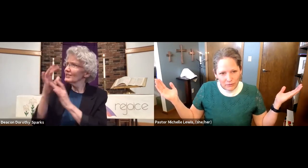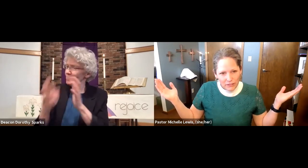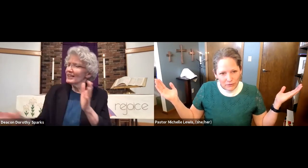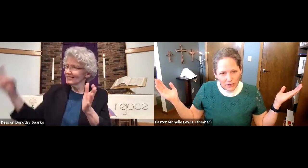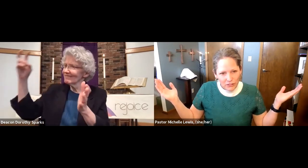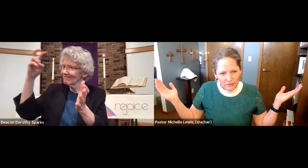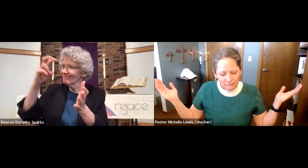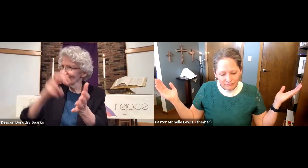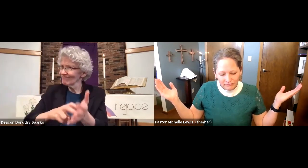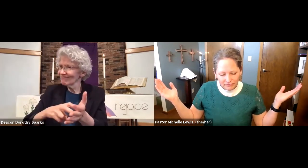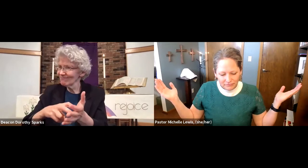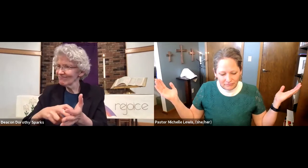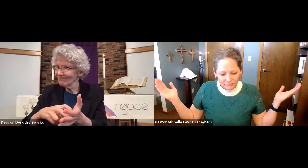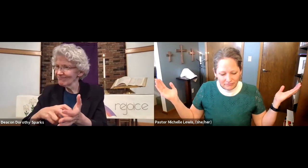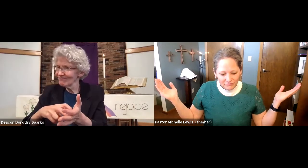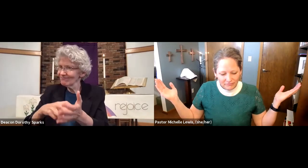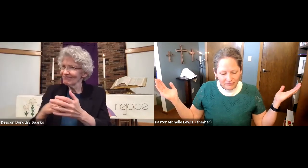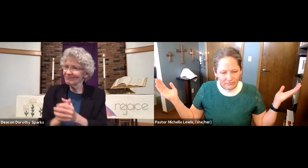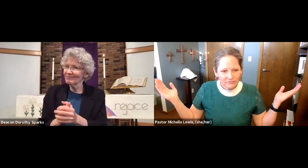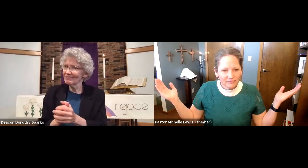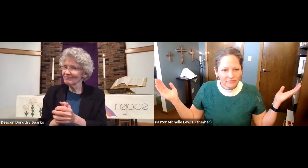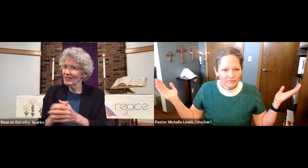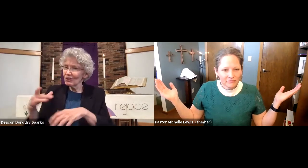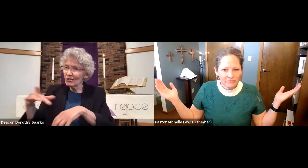witnesses of the resurrection.